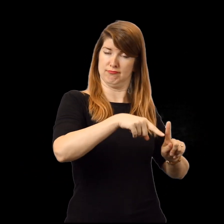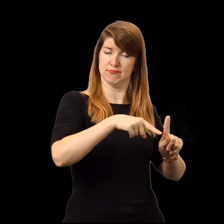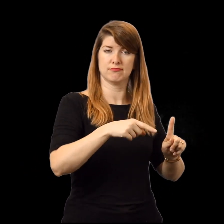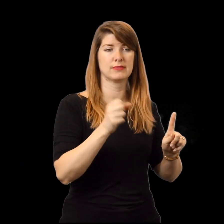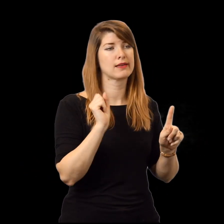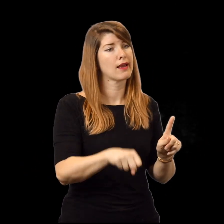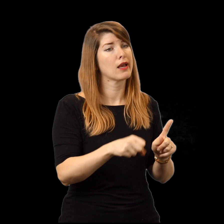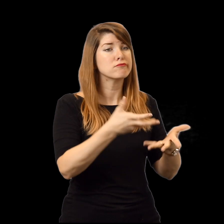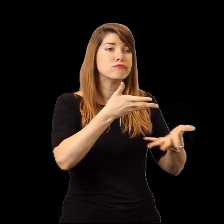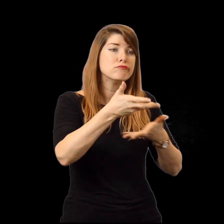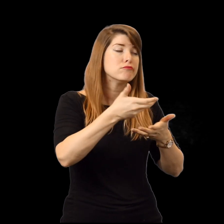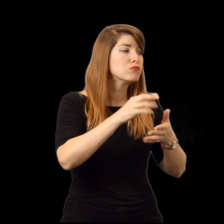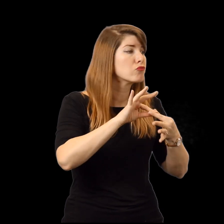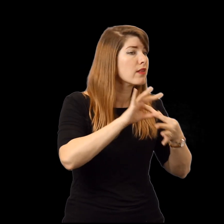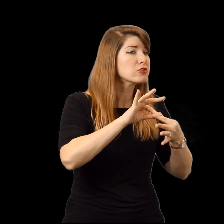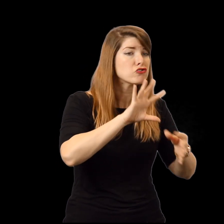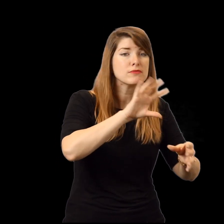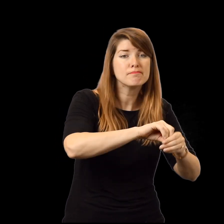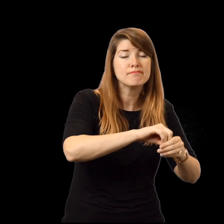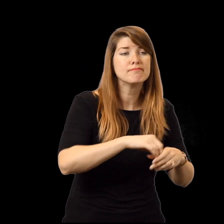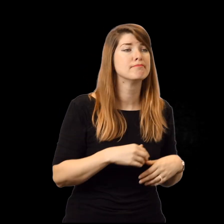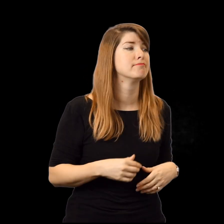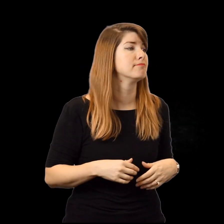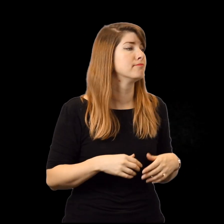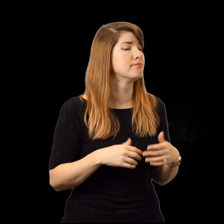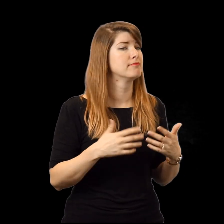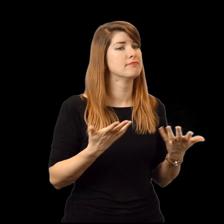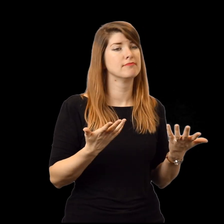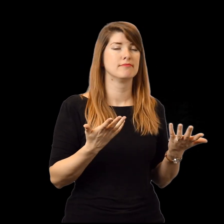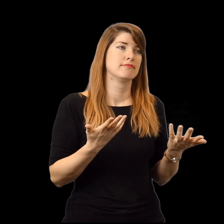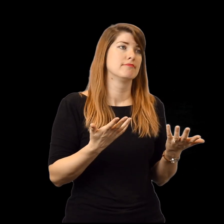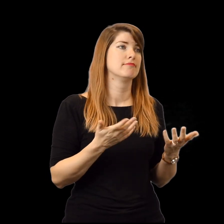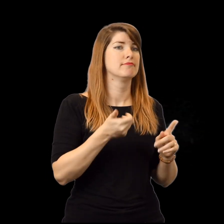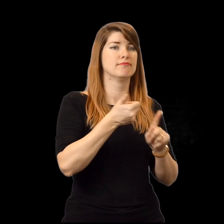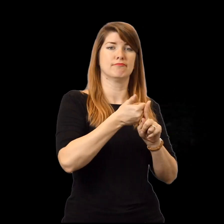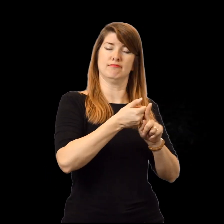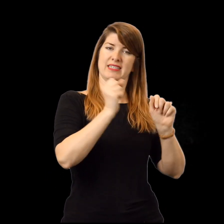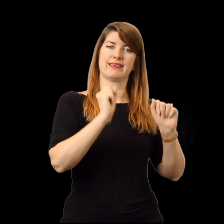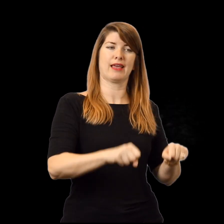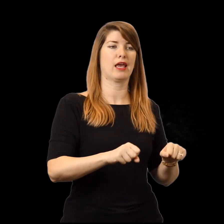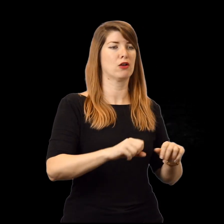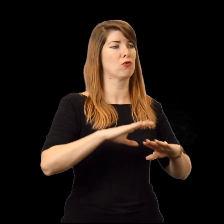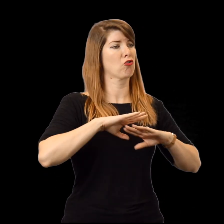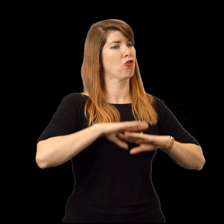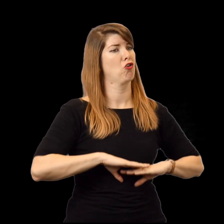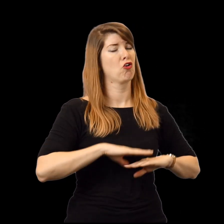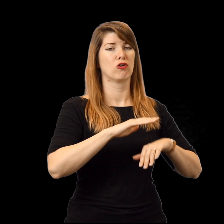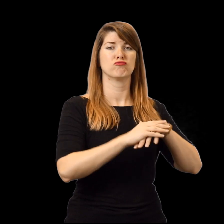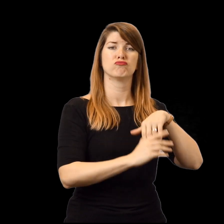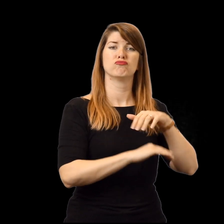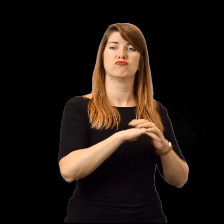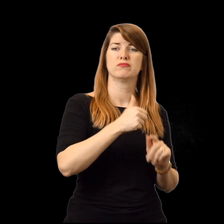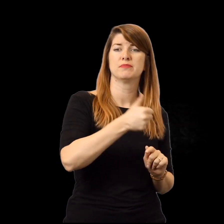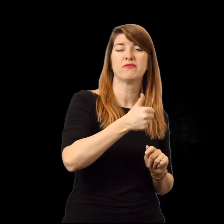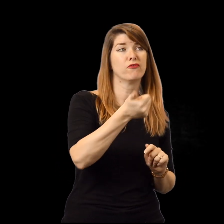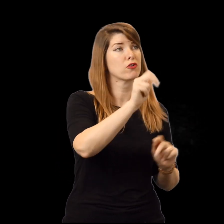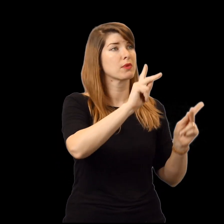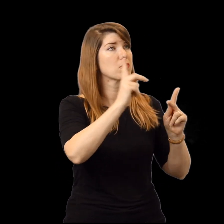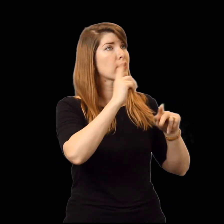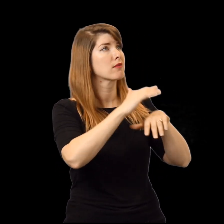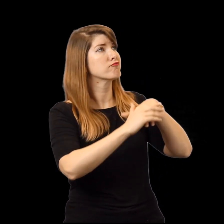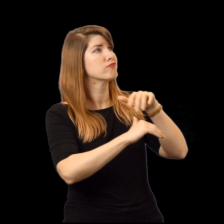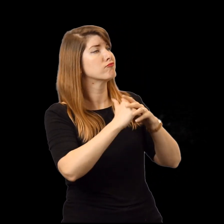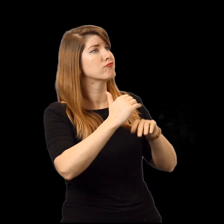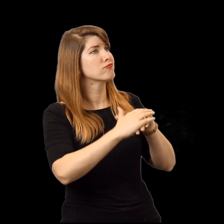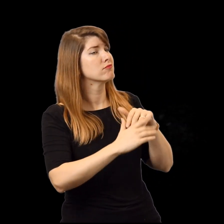attached are able to engage in relationships. They are able to calm themselves. They're able to